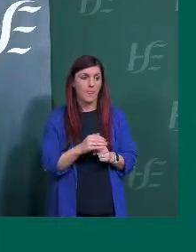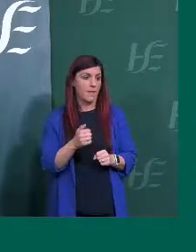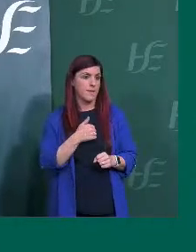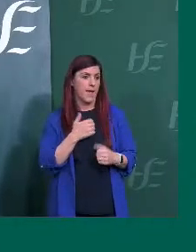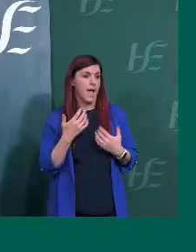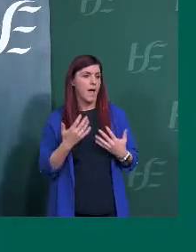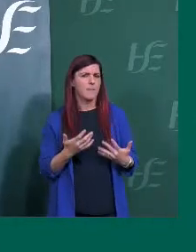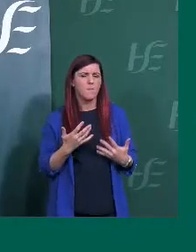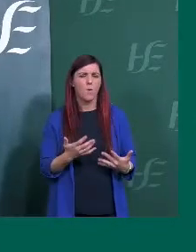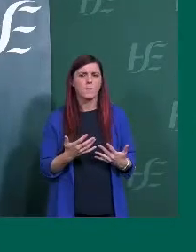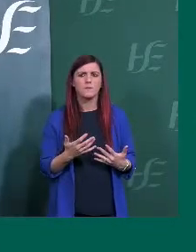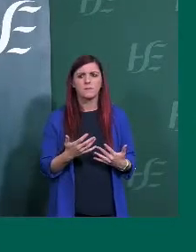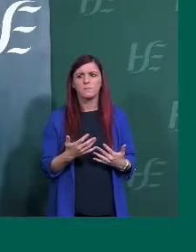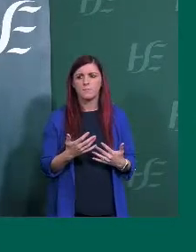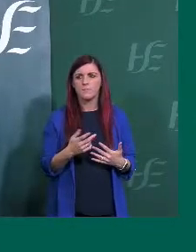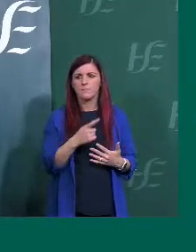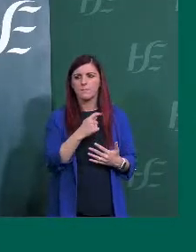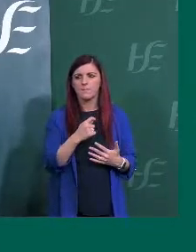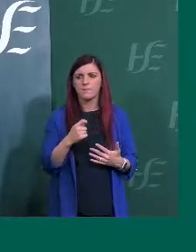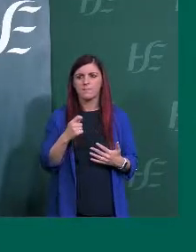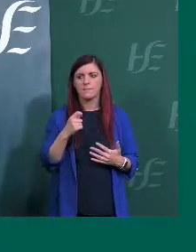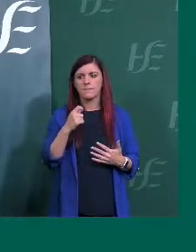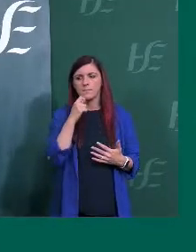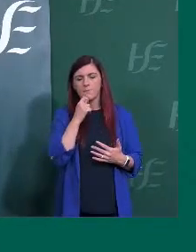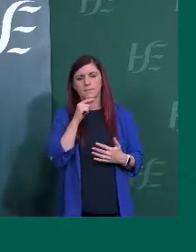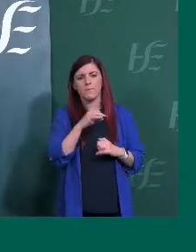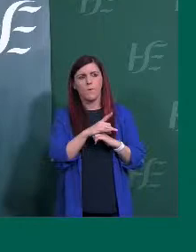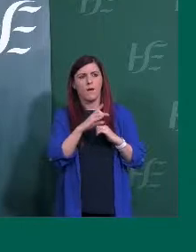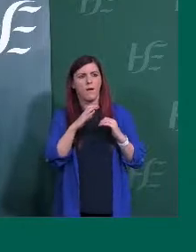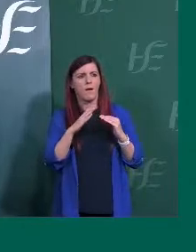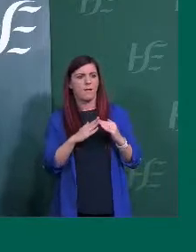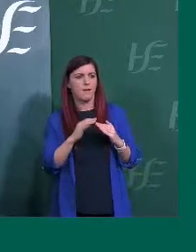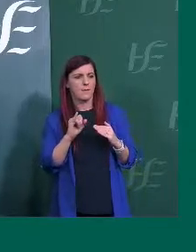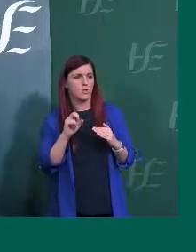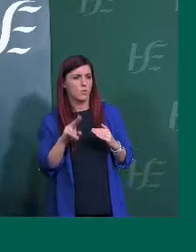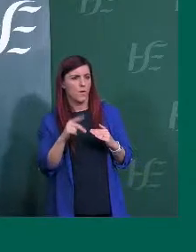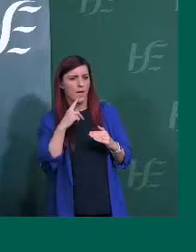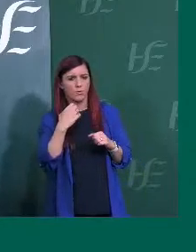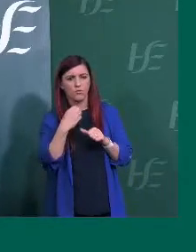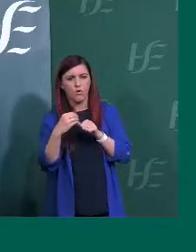in our children, the greatest threat to their welfare in terms of hospitals and ICUs are